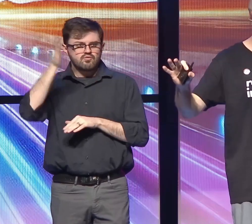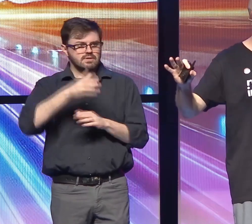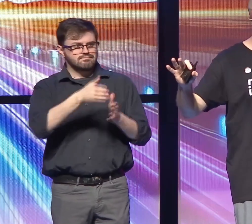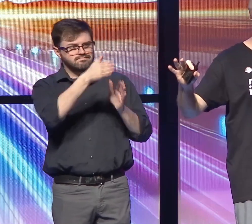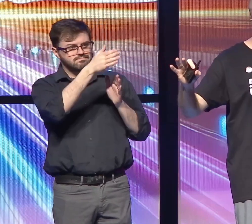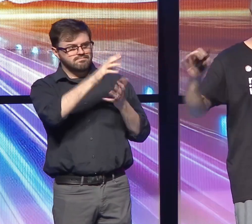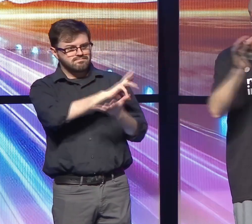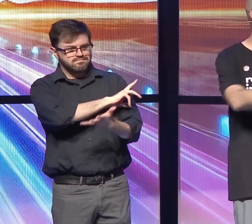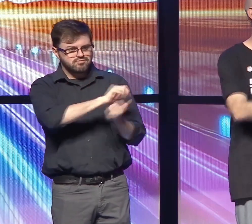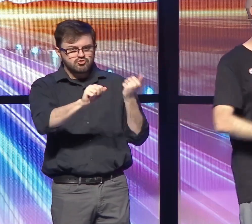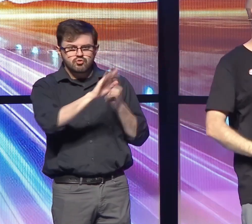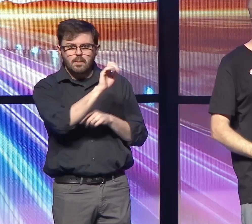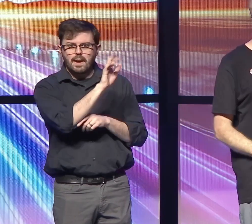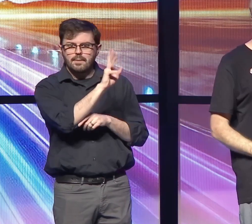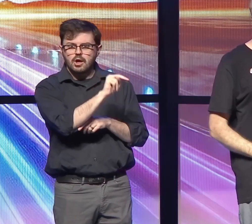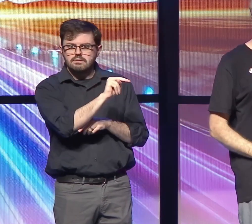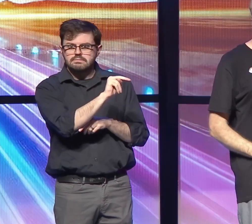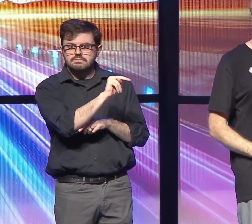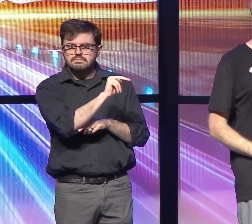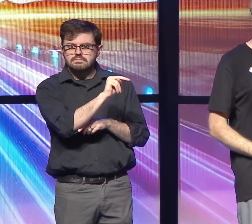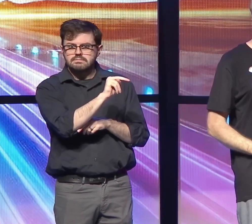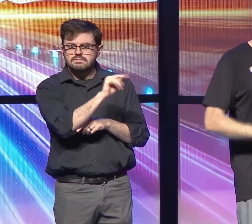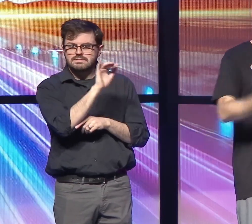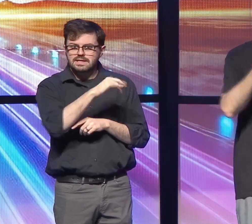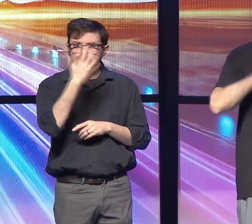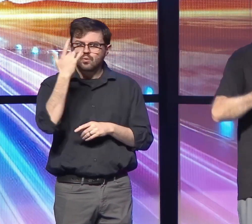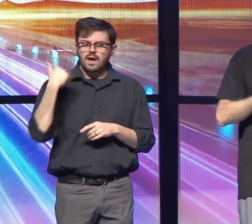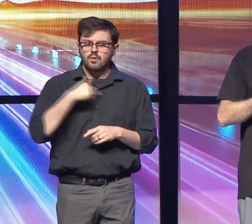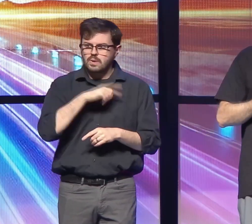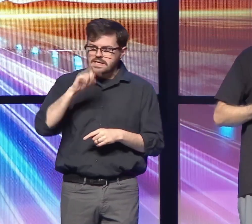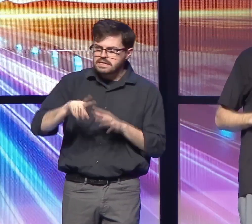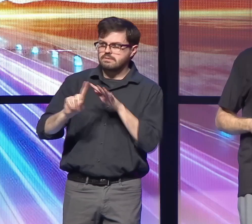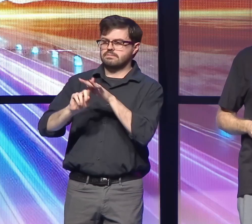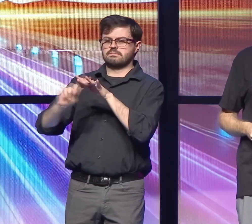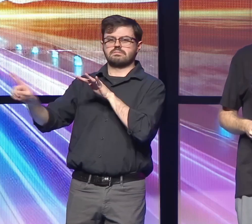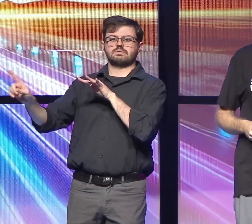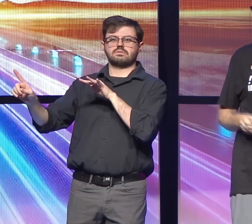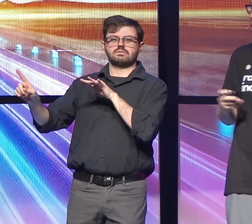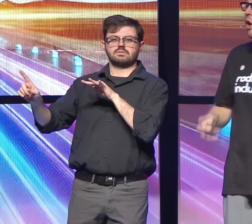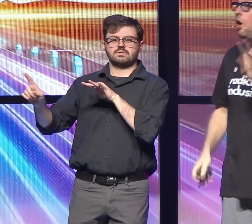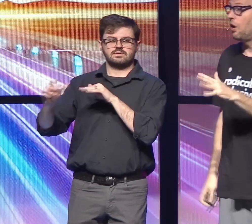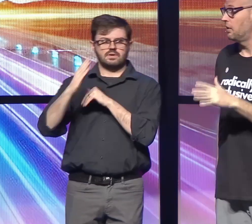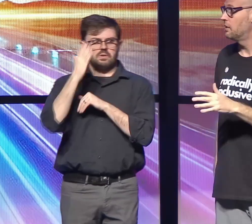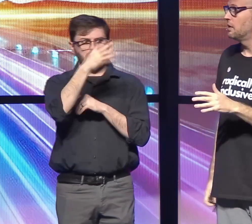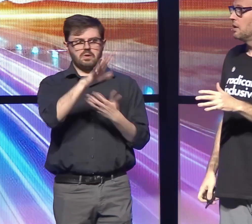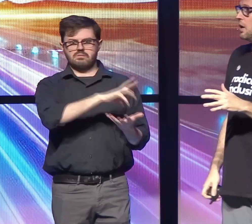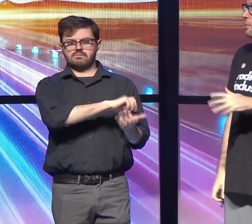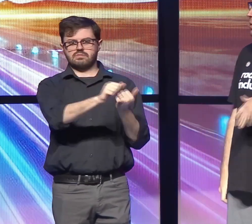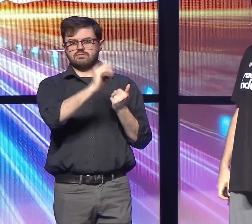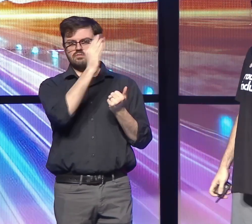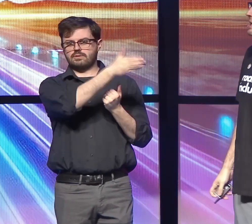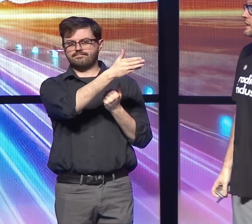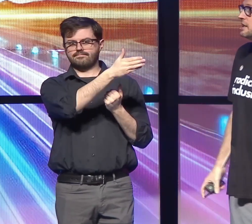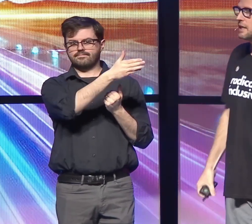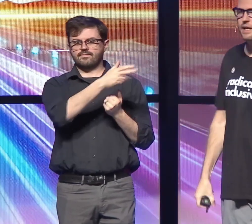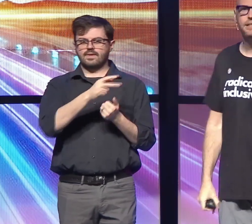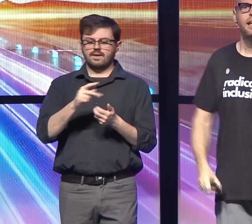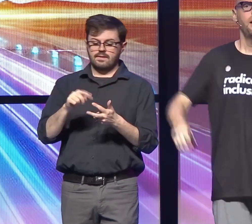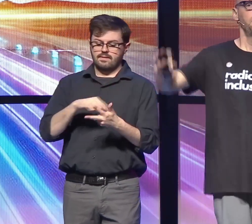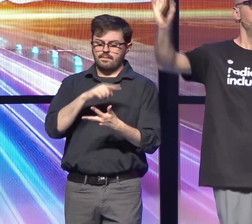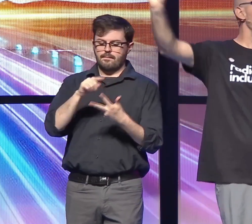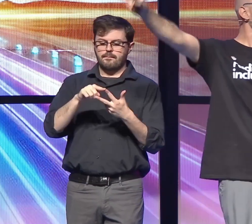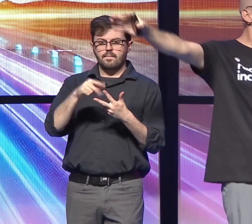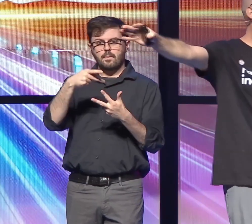it. That's Revelation. Come out of Babylon because God's going to destroy it. Paul basically